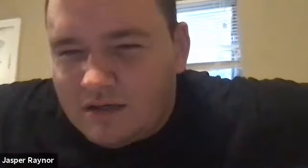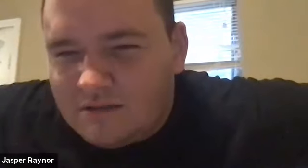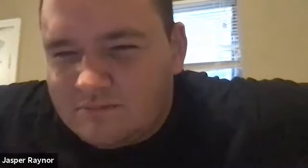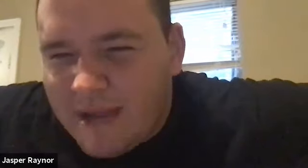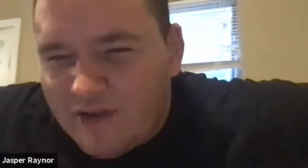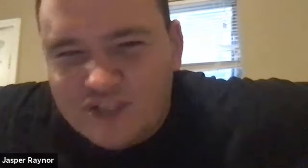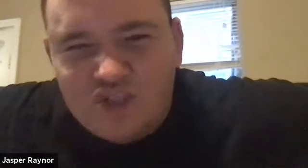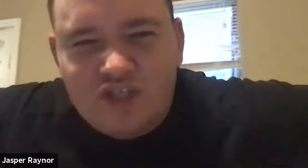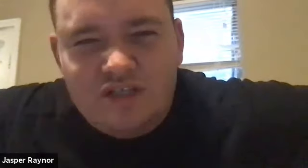Marriage.